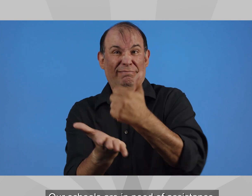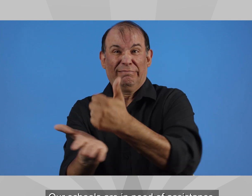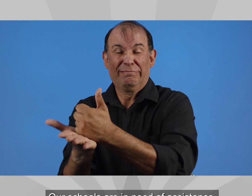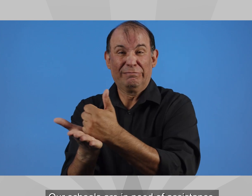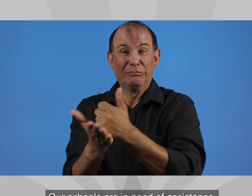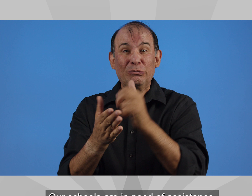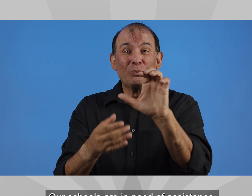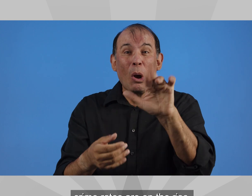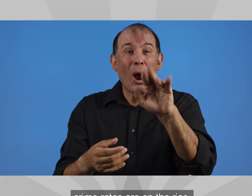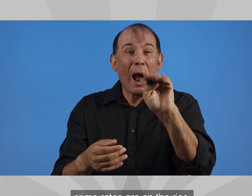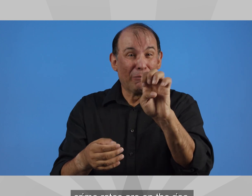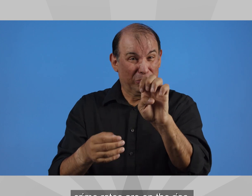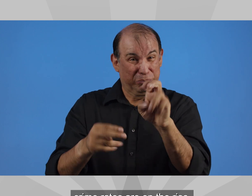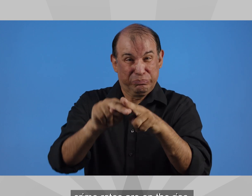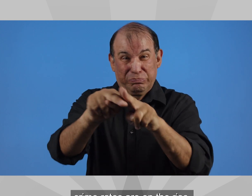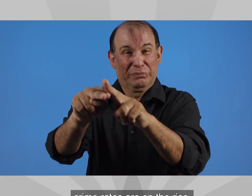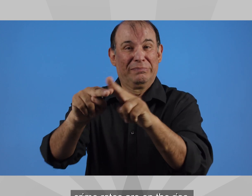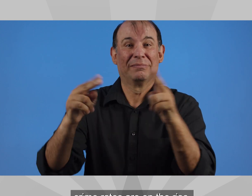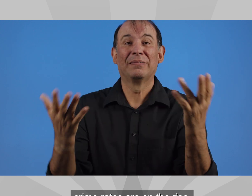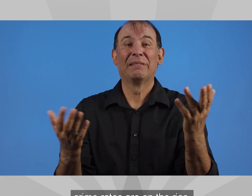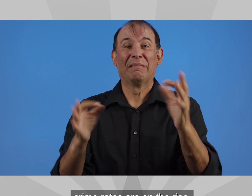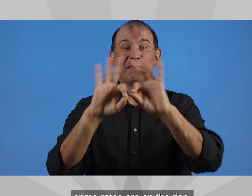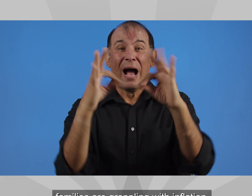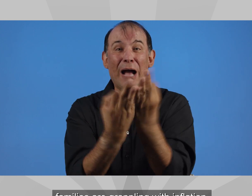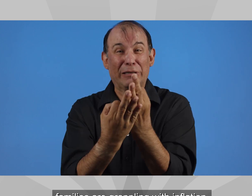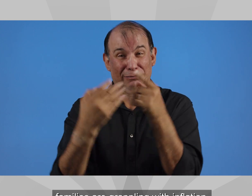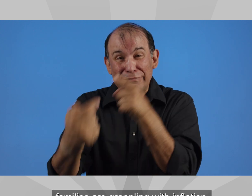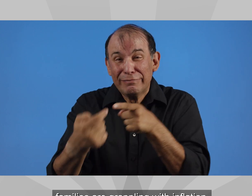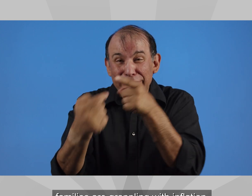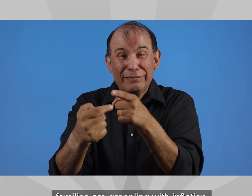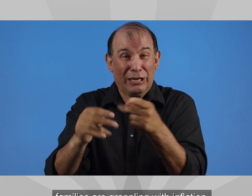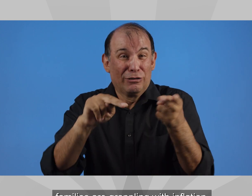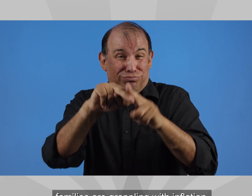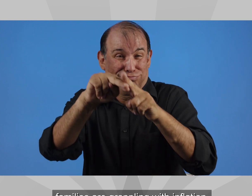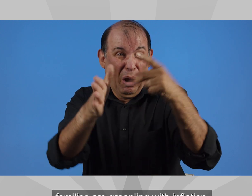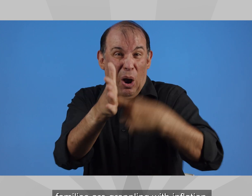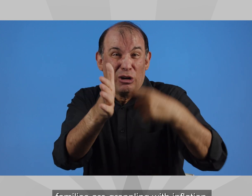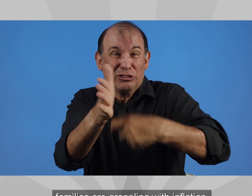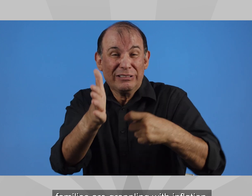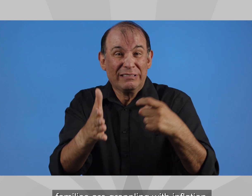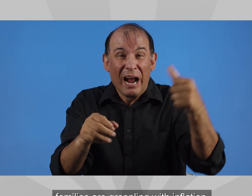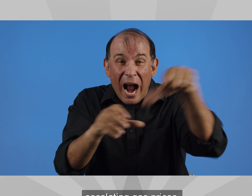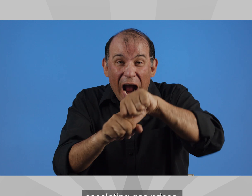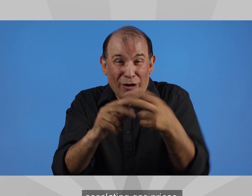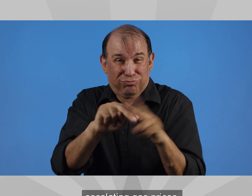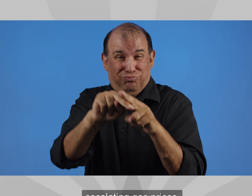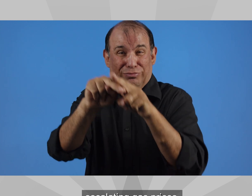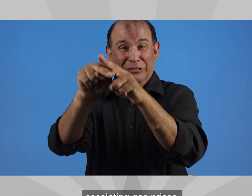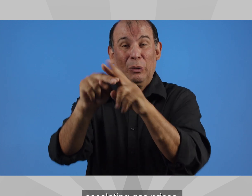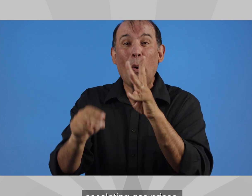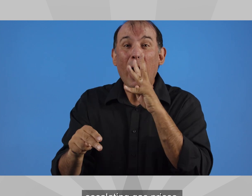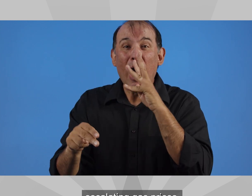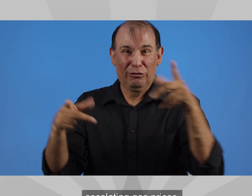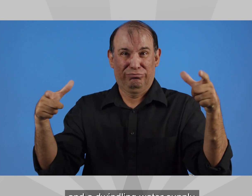assistance. Crime rates are on the rise. Families are grappling with inflation, escalating